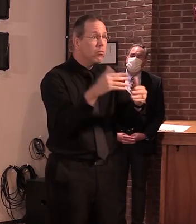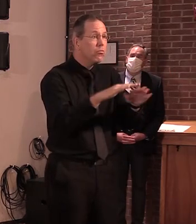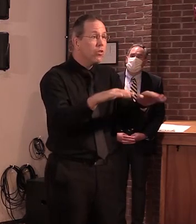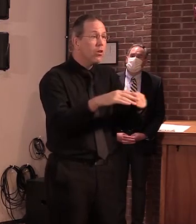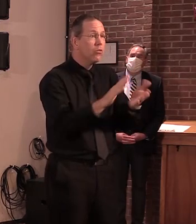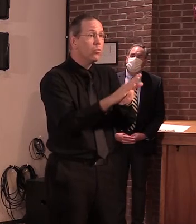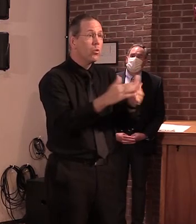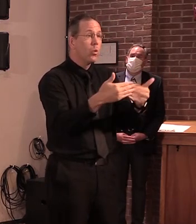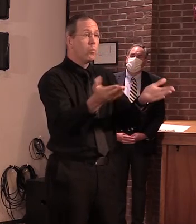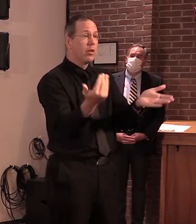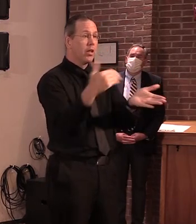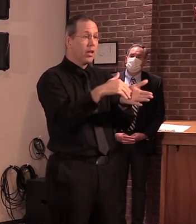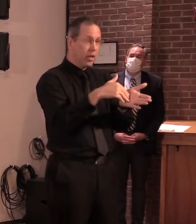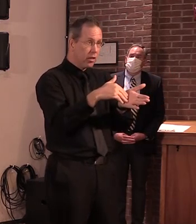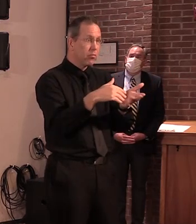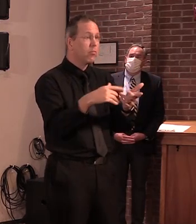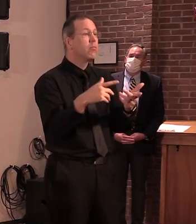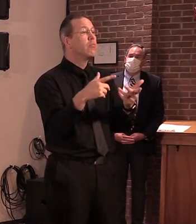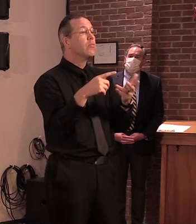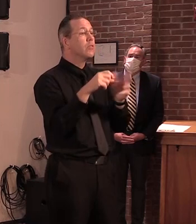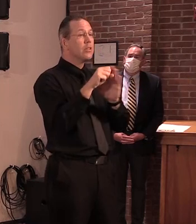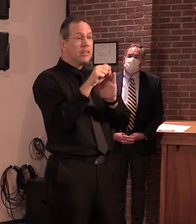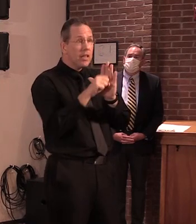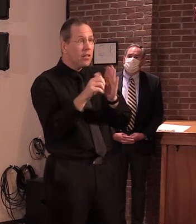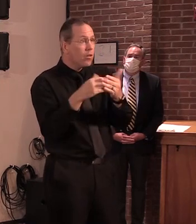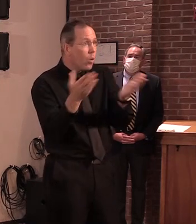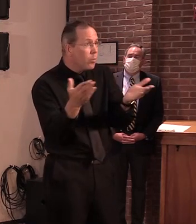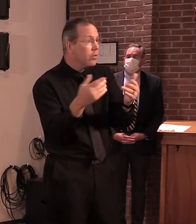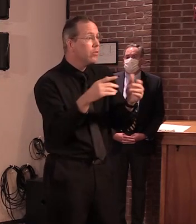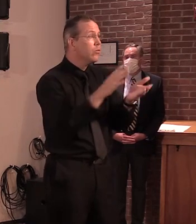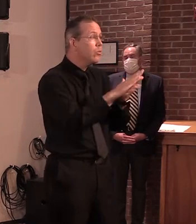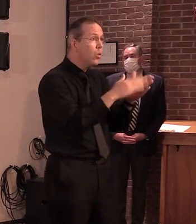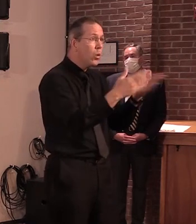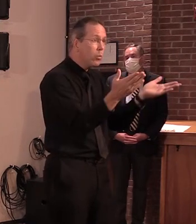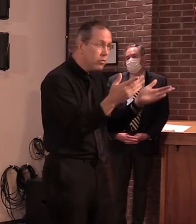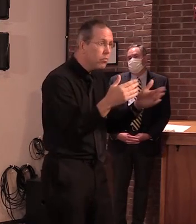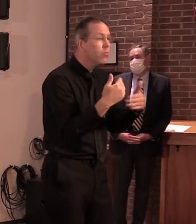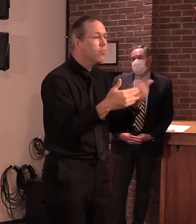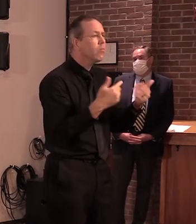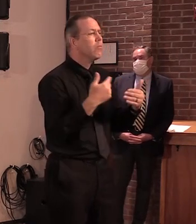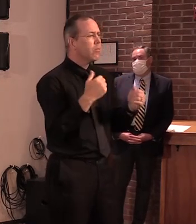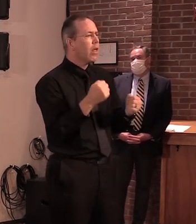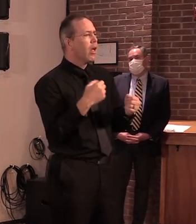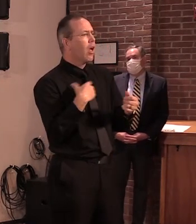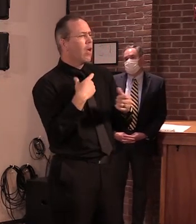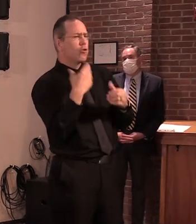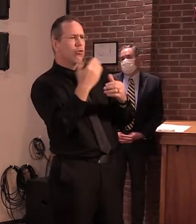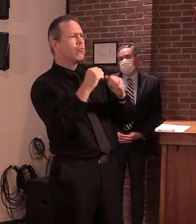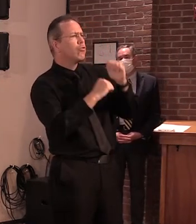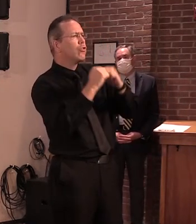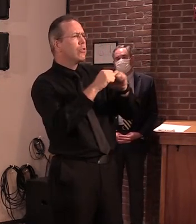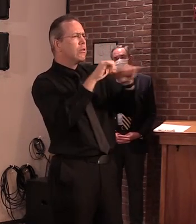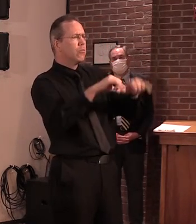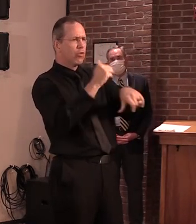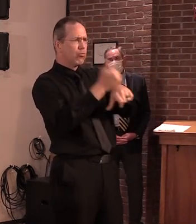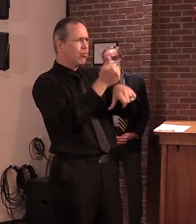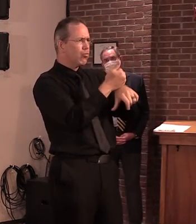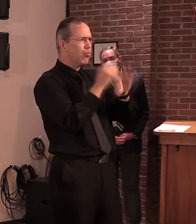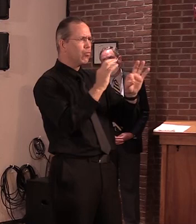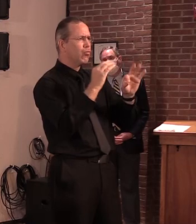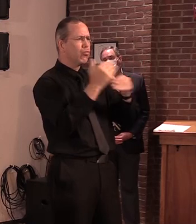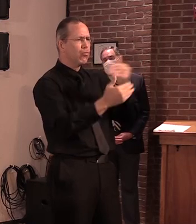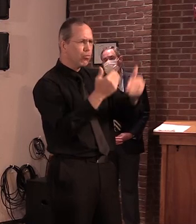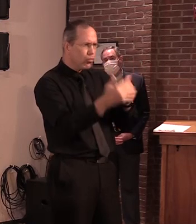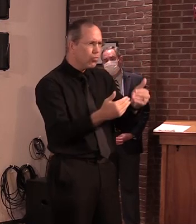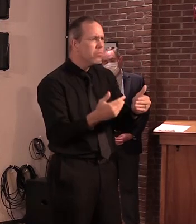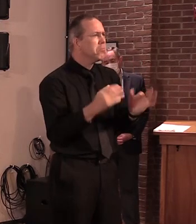we reopen schools, we now have a infrastructure that is in place and ready to go that